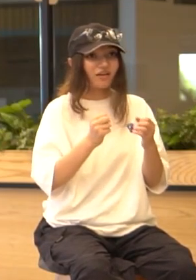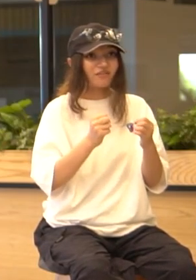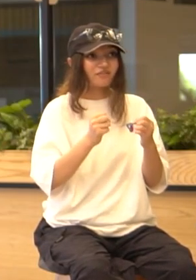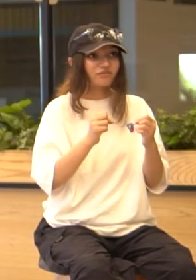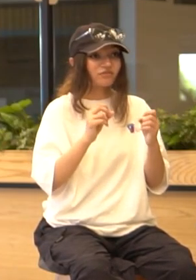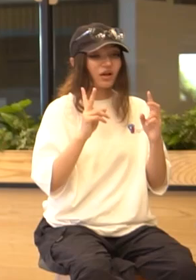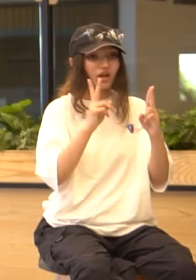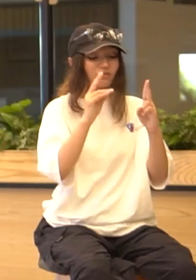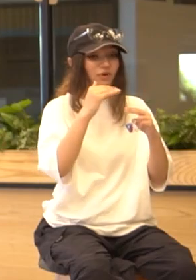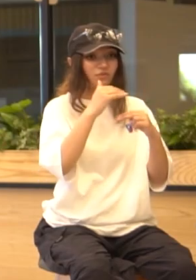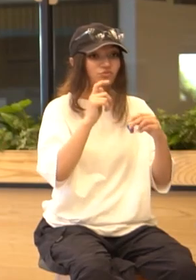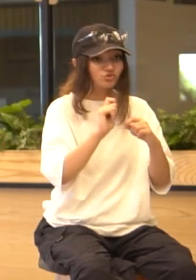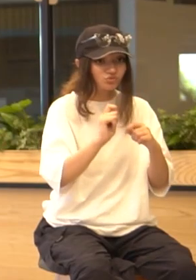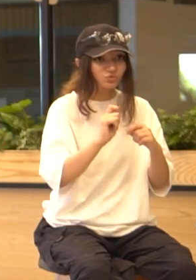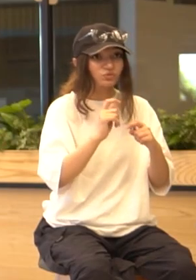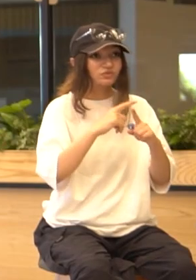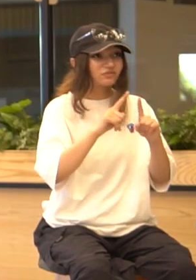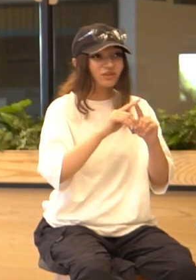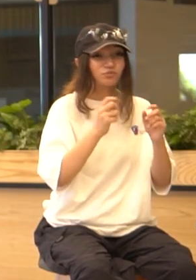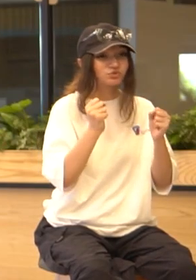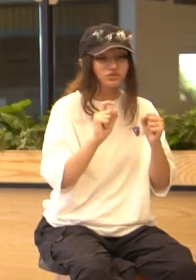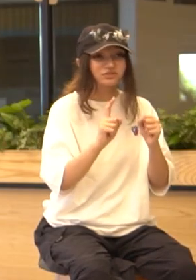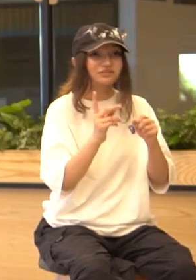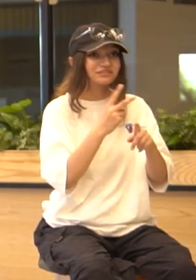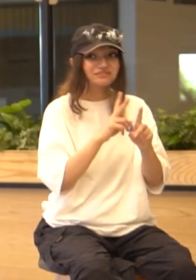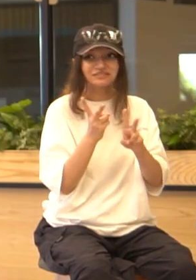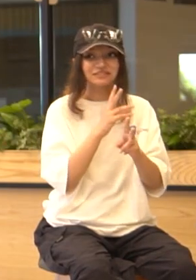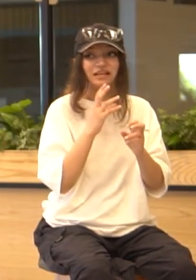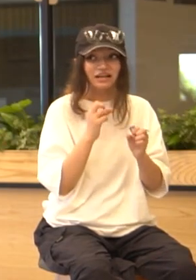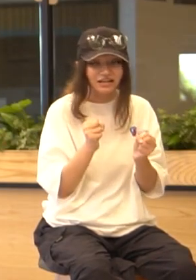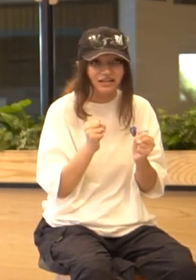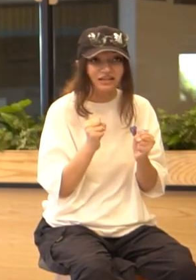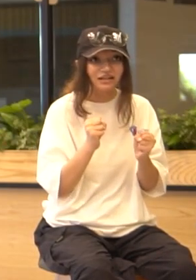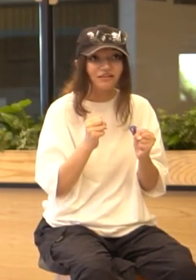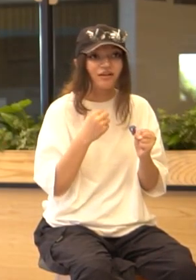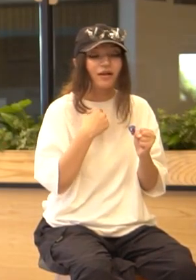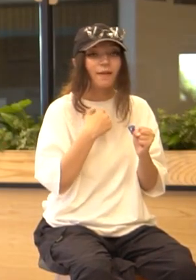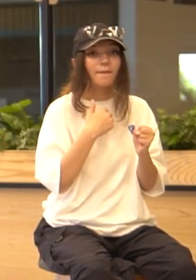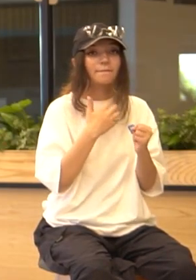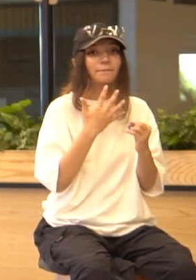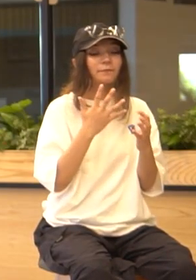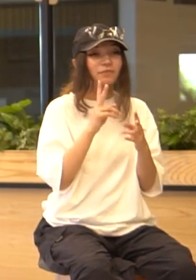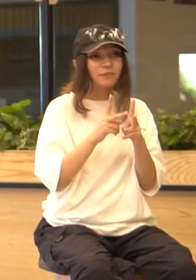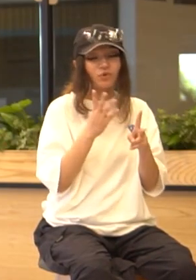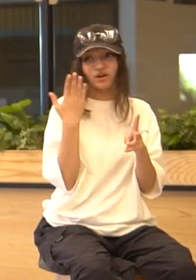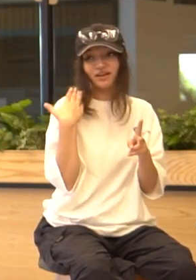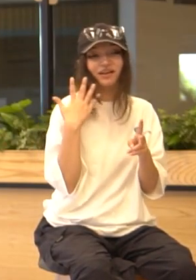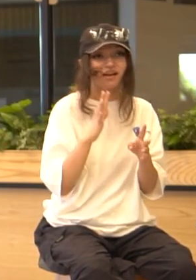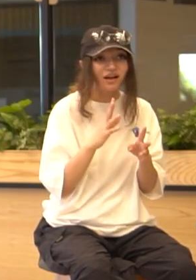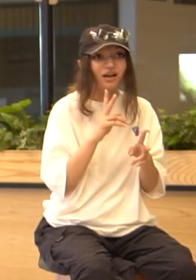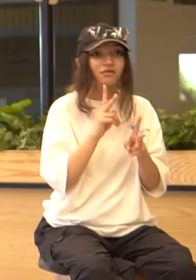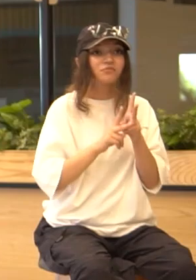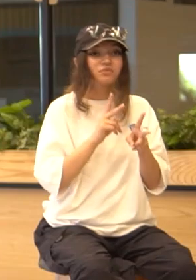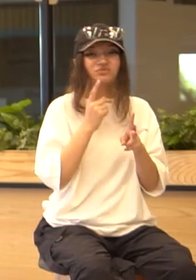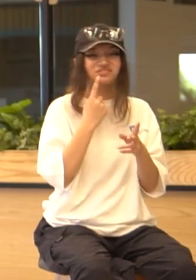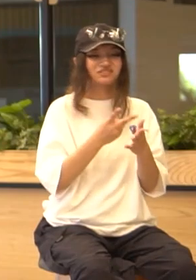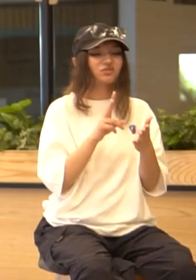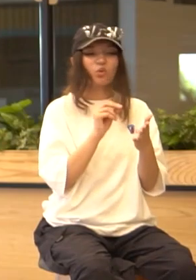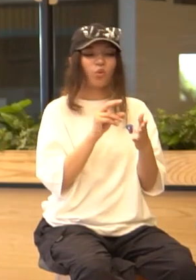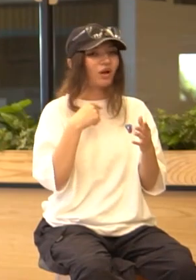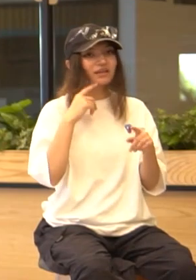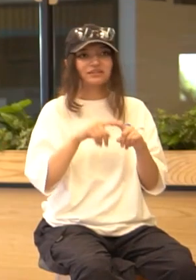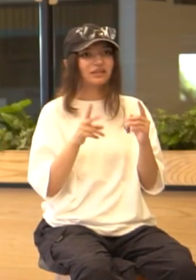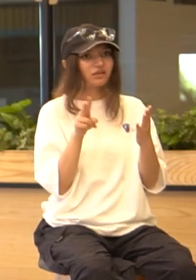usko wo karna hai. So that things did get complicated, and I did get a lot of that feedback that they're not